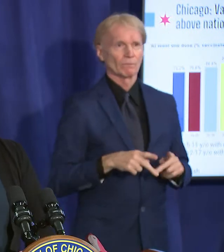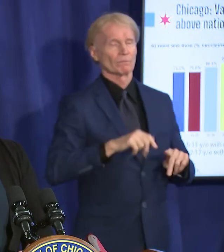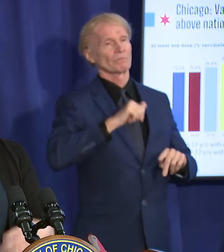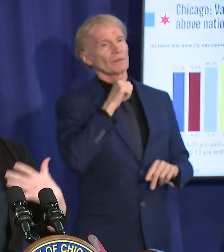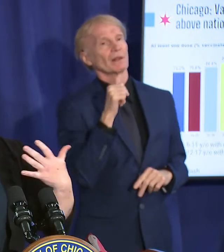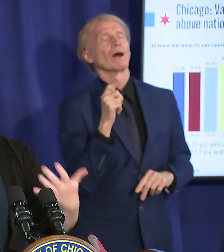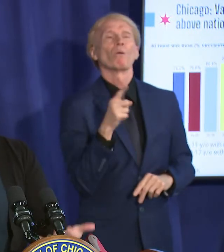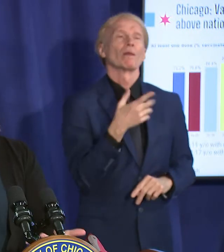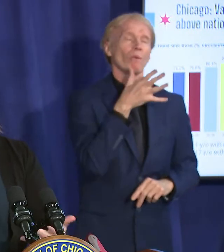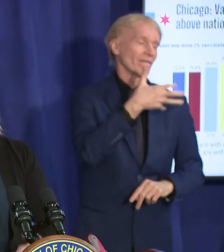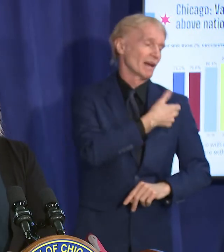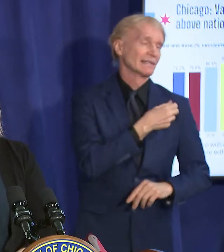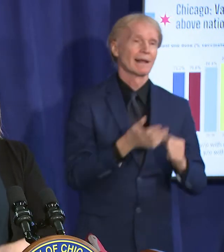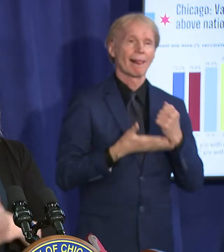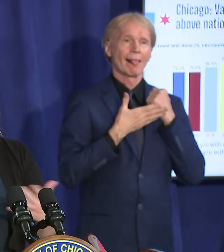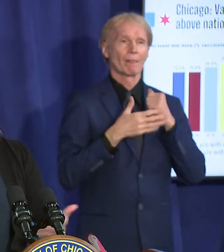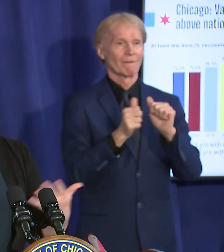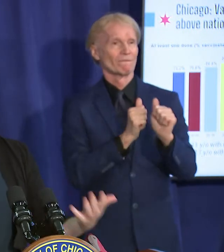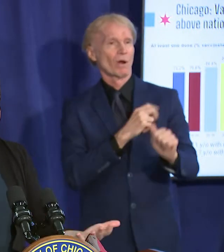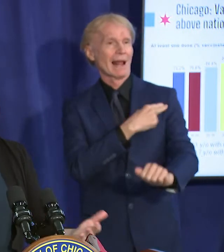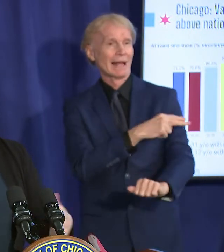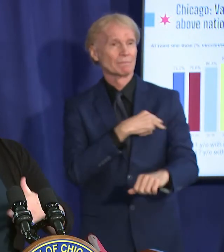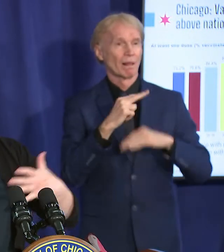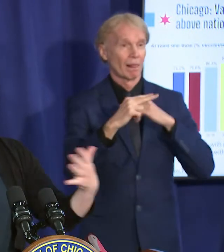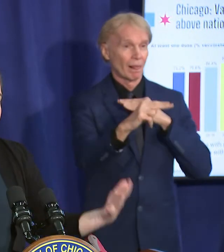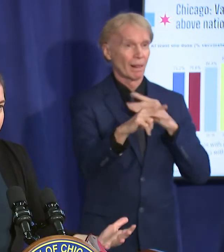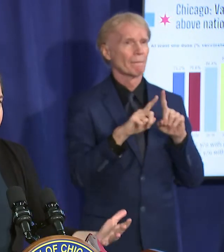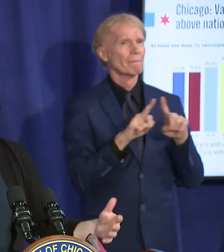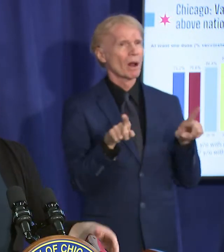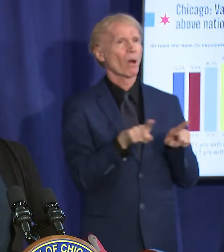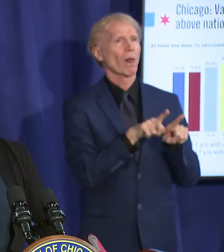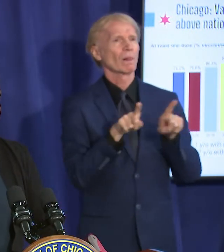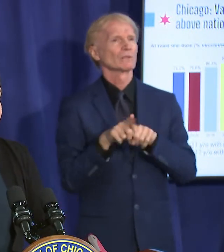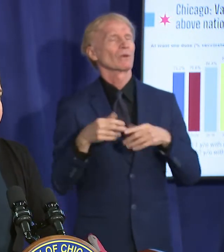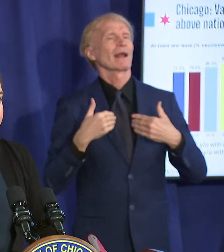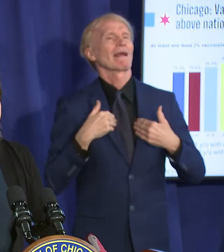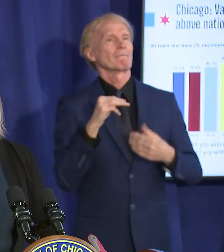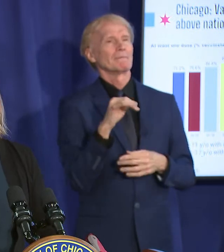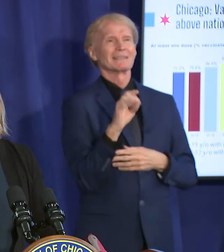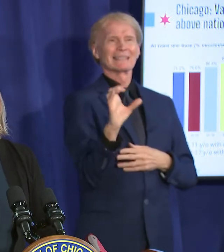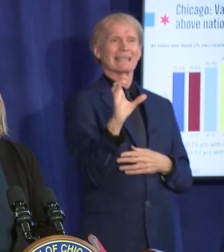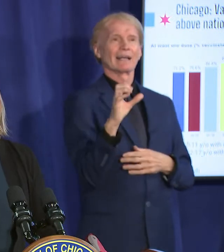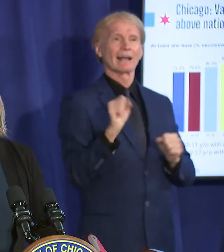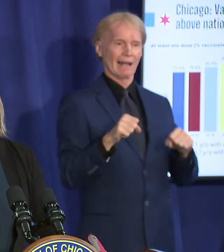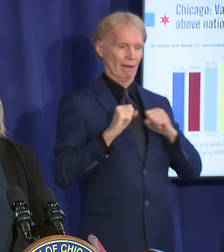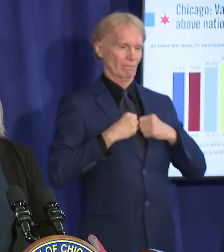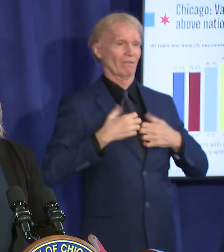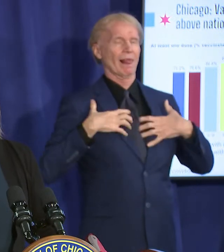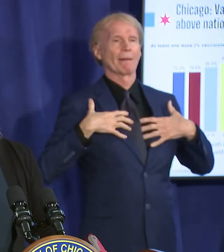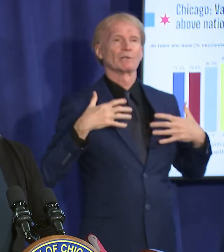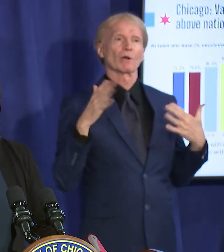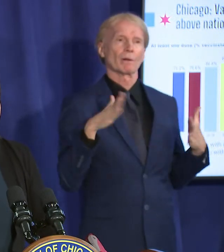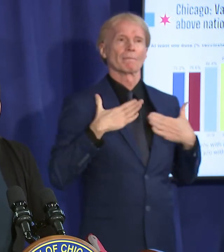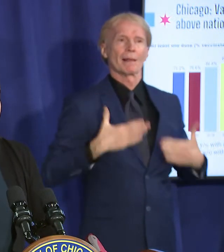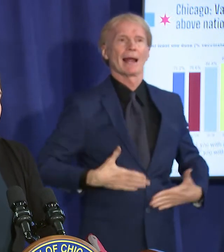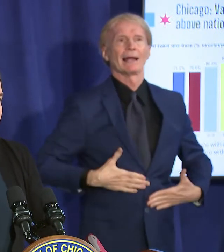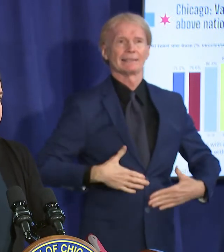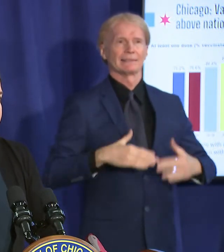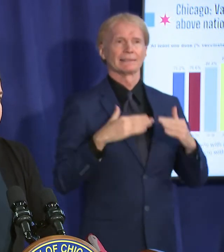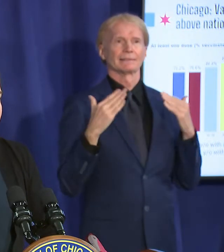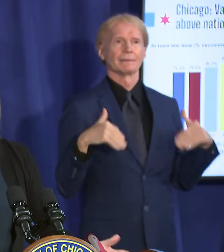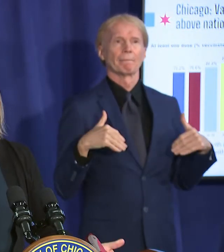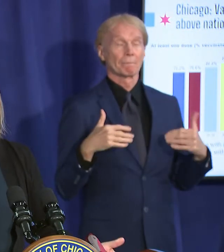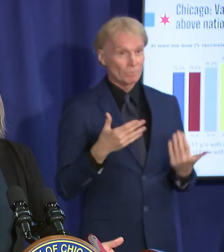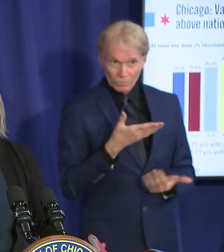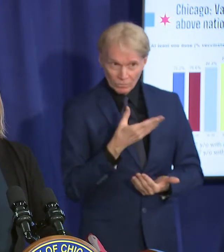risk of hospitalization, but decreases the risk of MIS-C, which is that inflammatory disease that can follow, and really